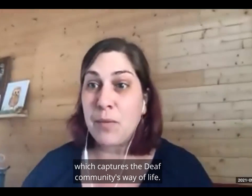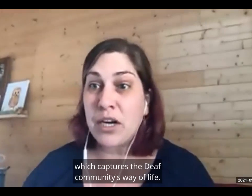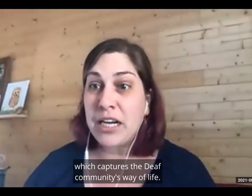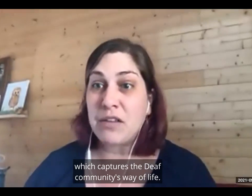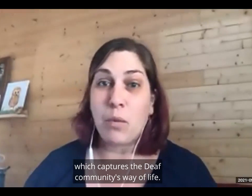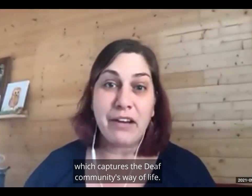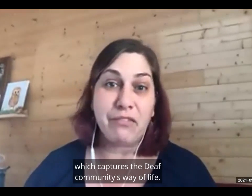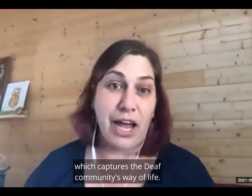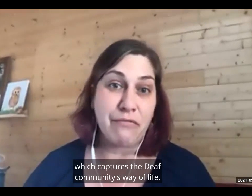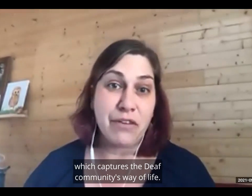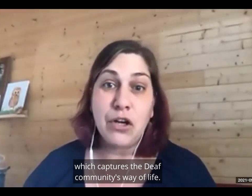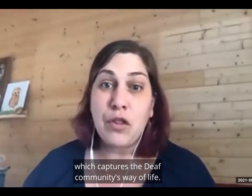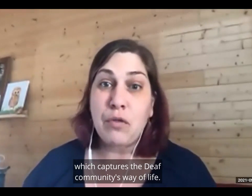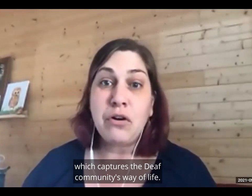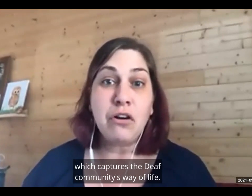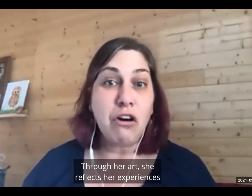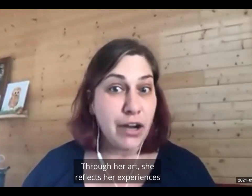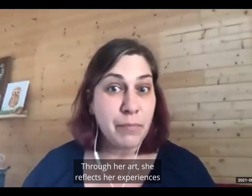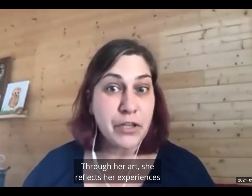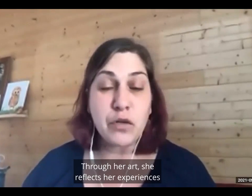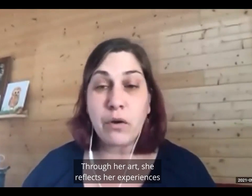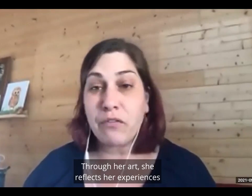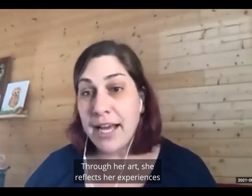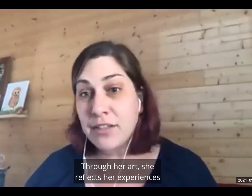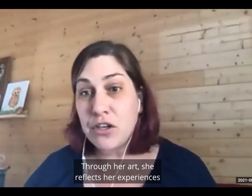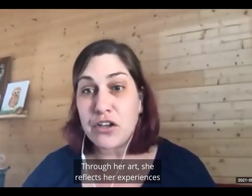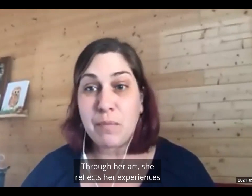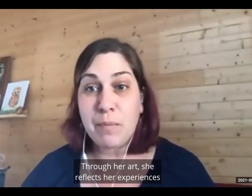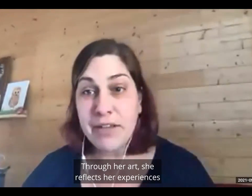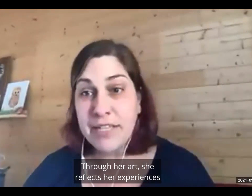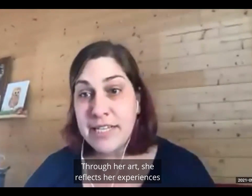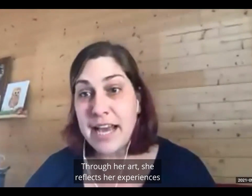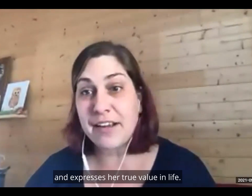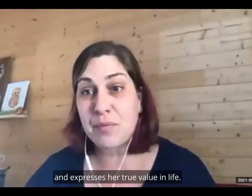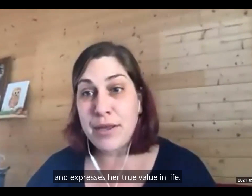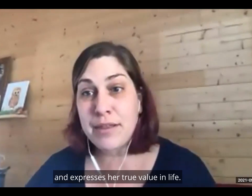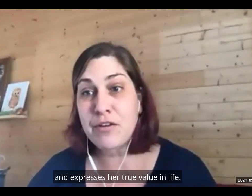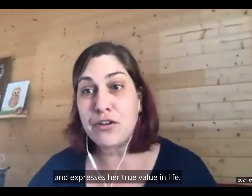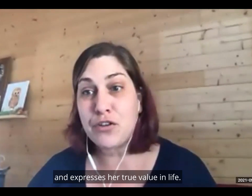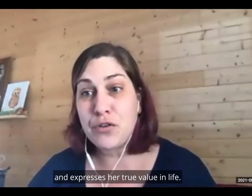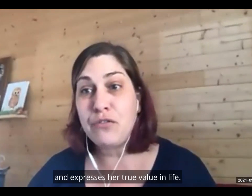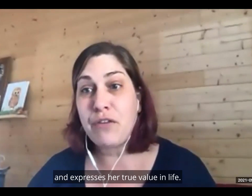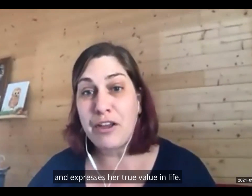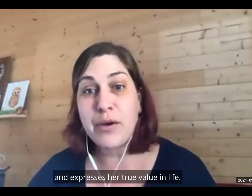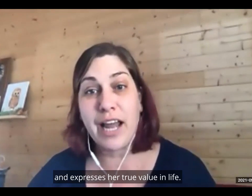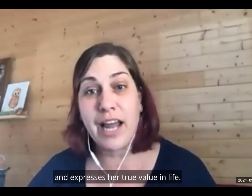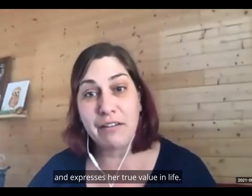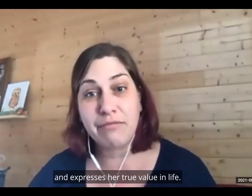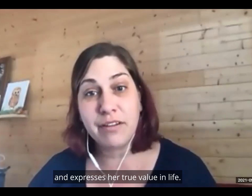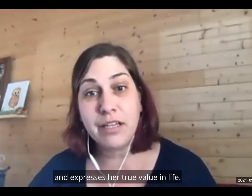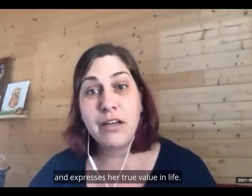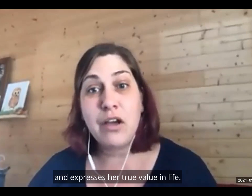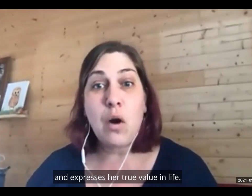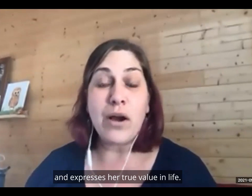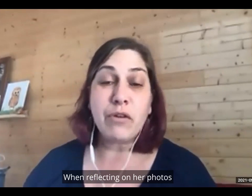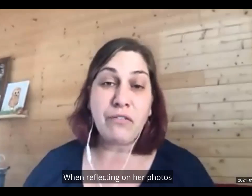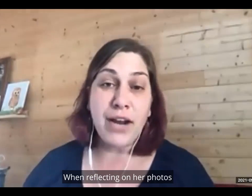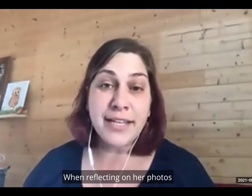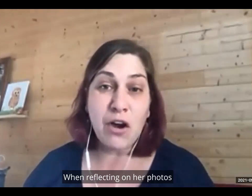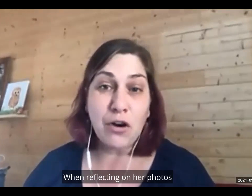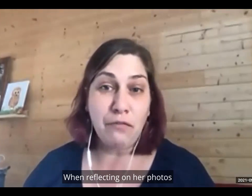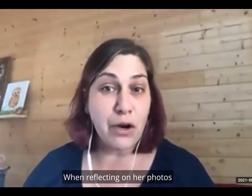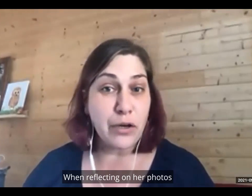which captures the deaf community's way of life. Through her art, she reflects her experiences and expresses her true value in life.